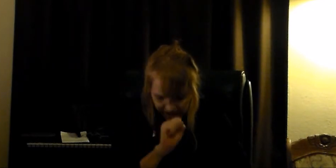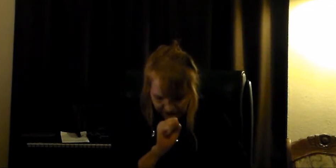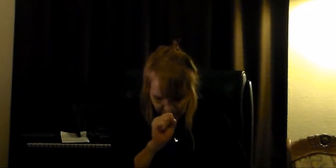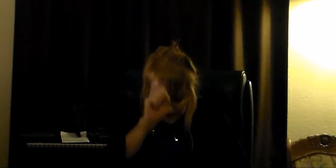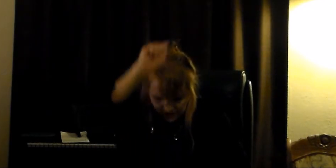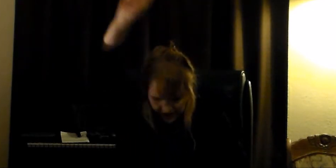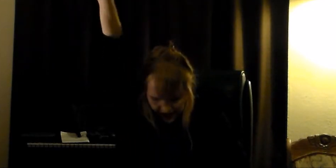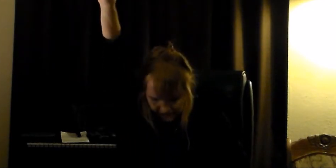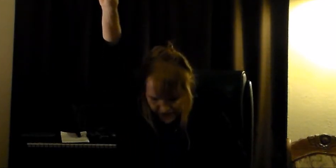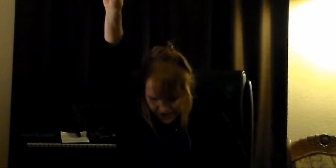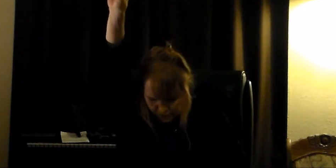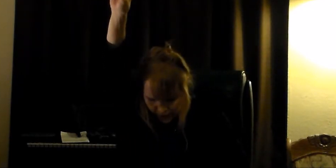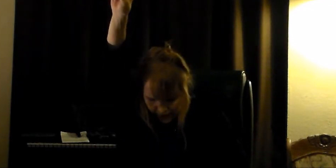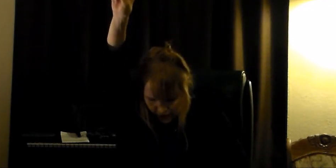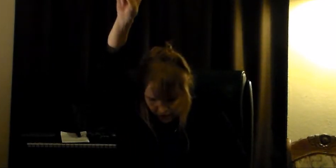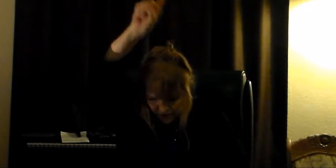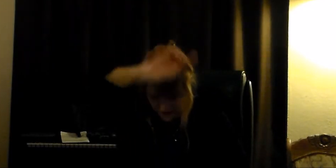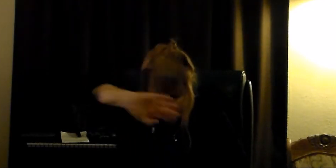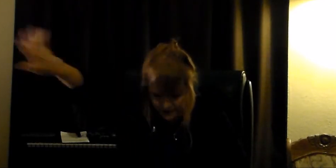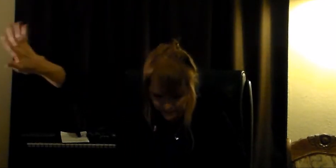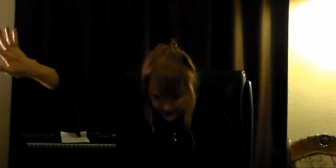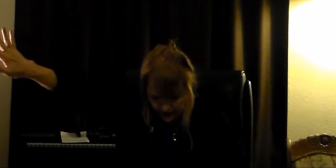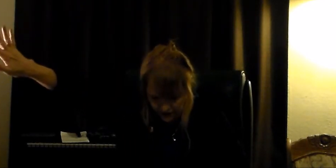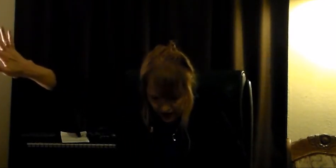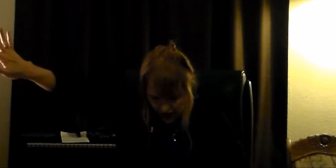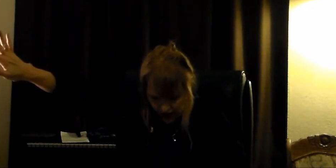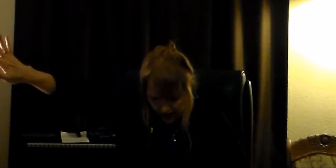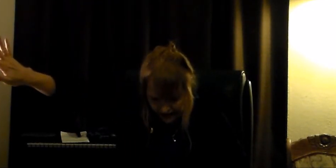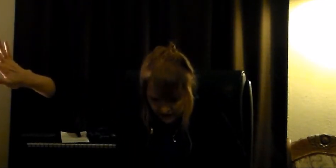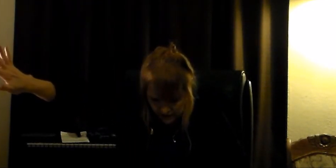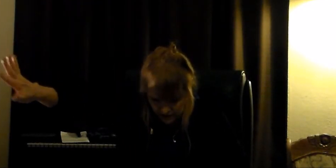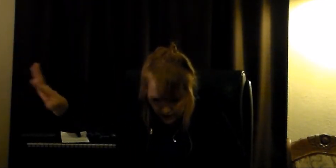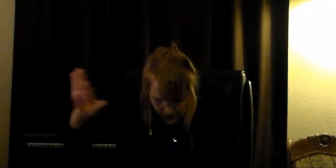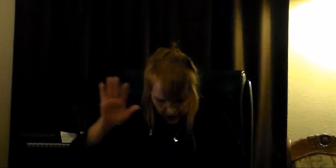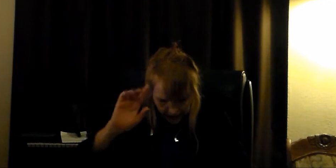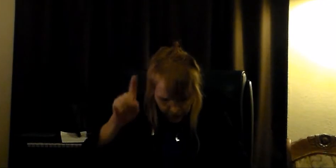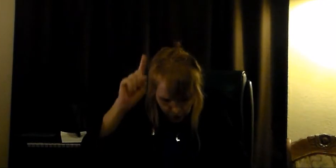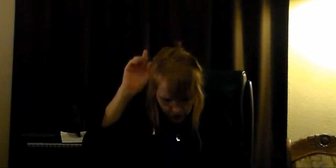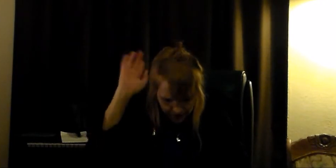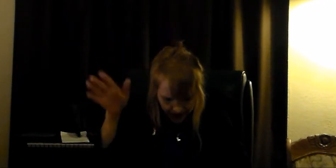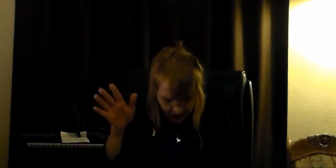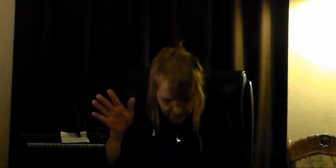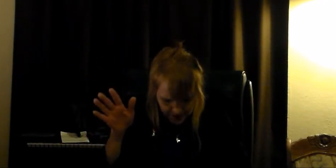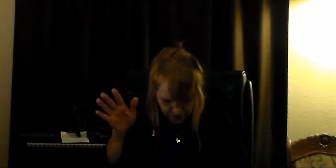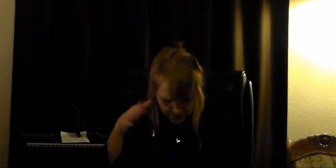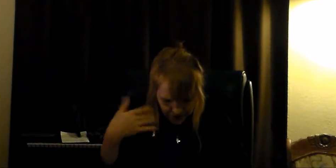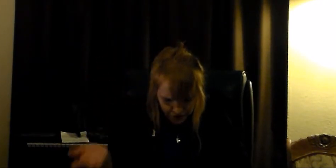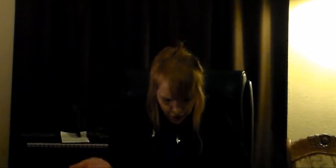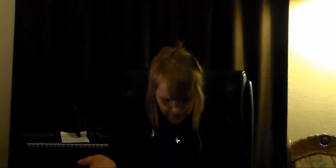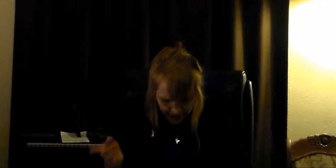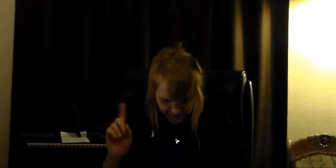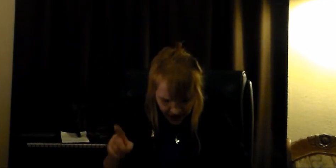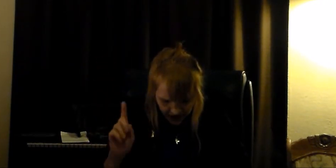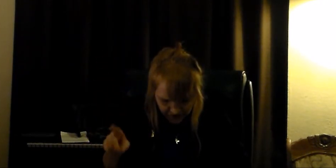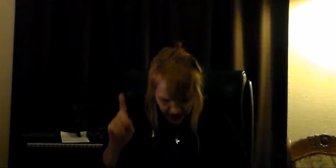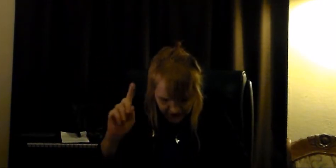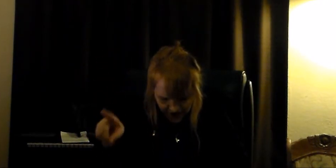thief, the heavens will disappear, die. And the worthy elements will be destroyed by